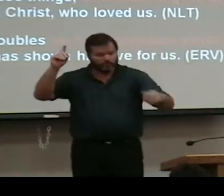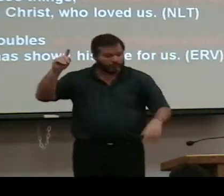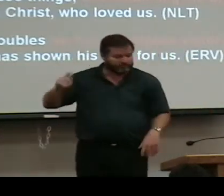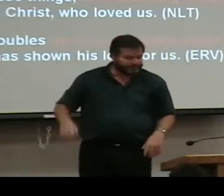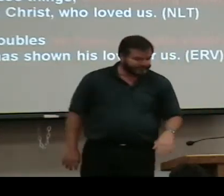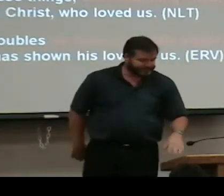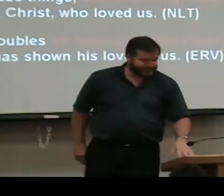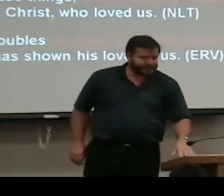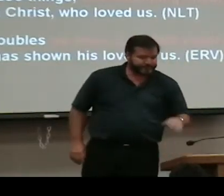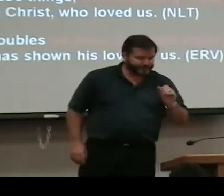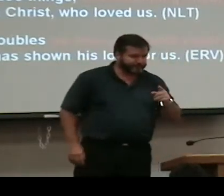it means.